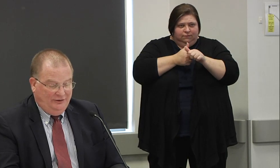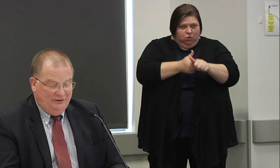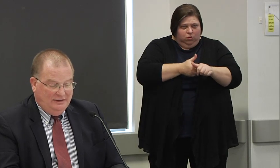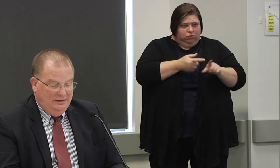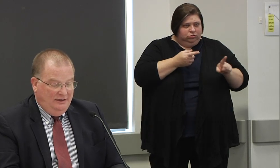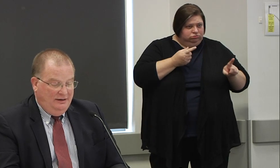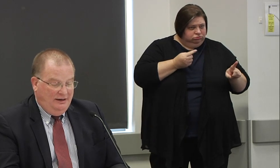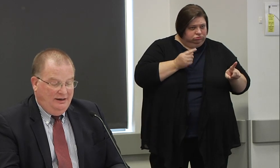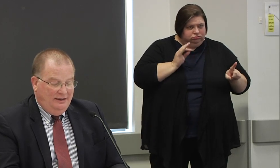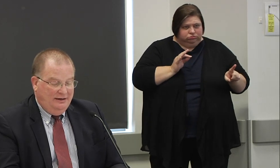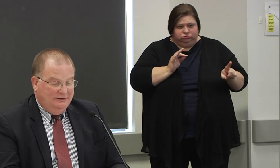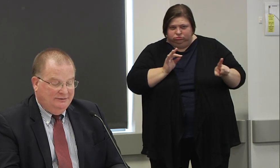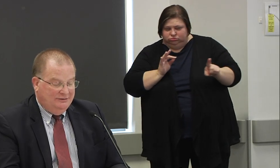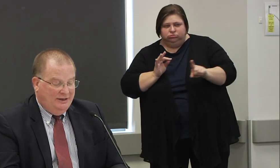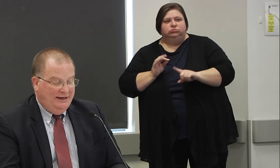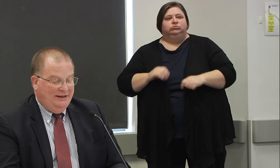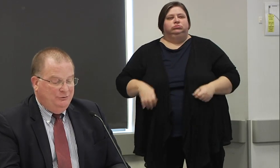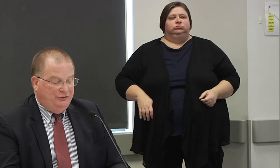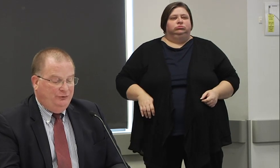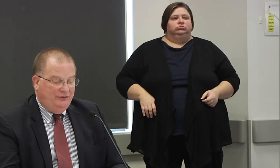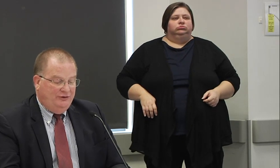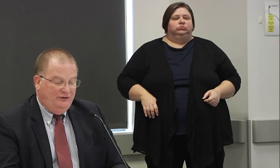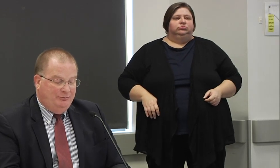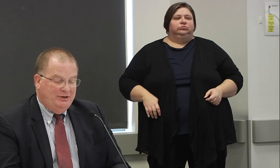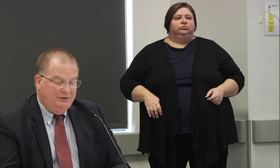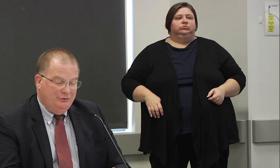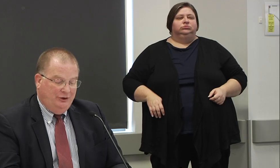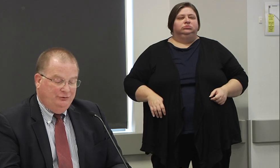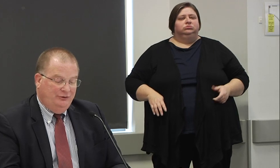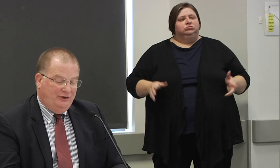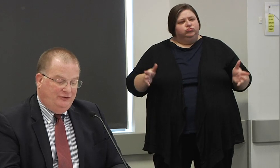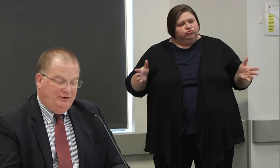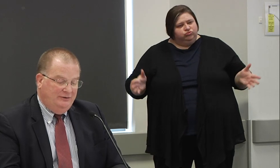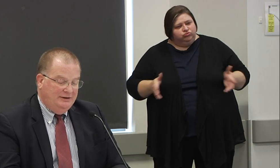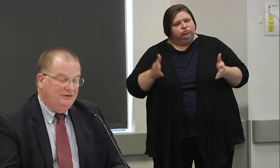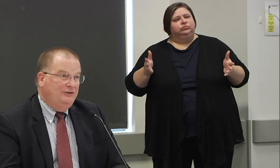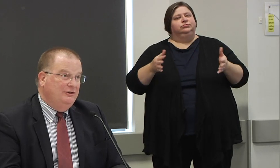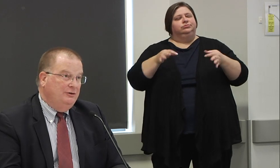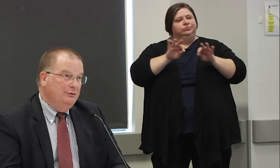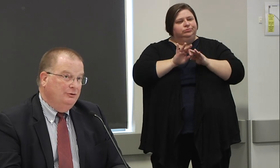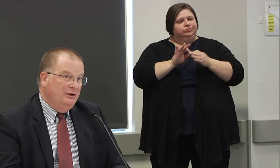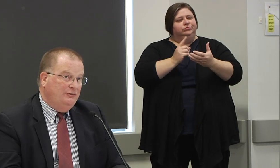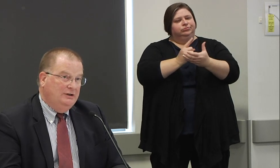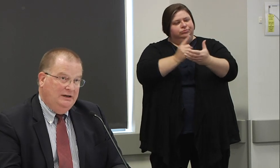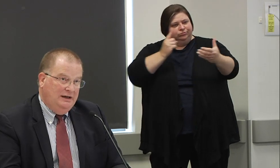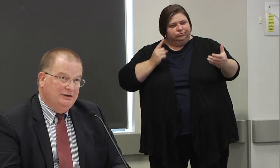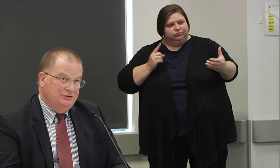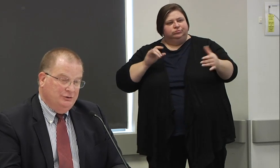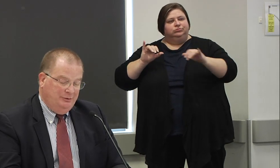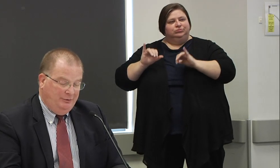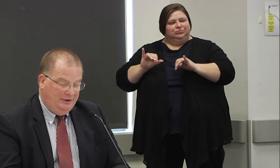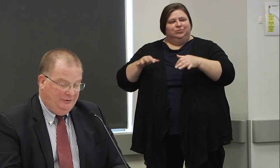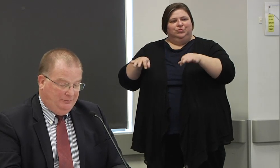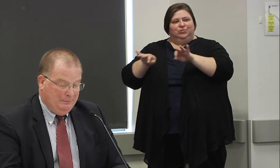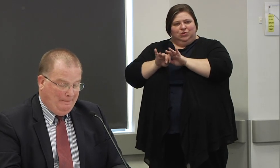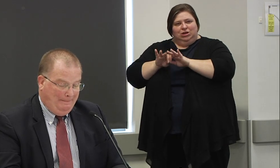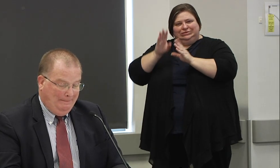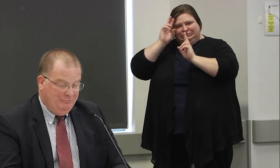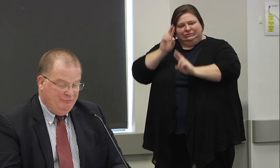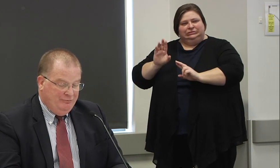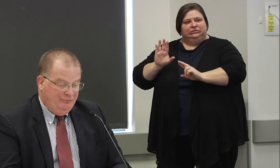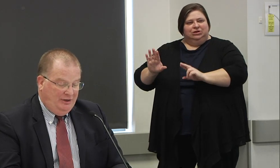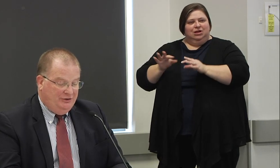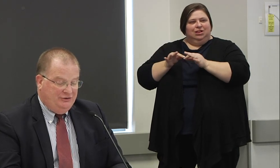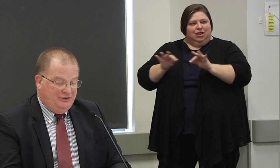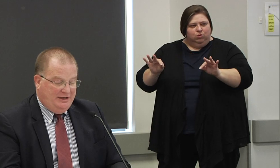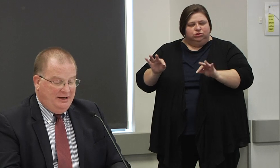isolation in languages residents speak and with cultural sensitivity necessary to build trust and ensure compliance.